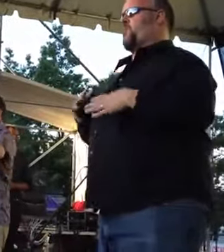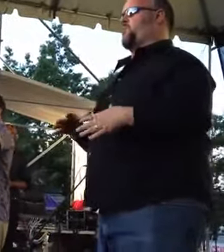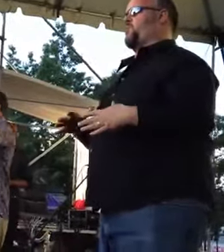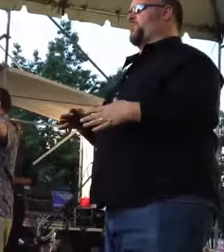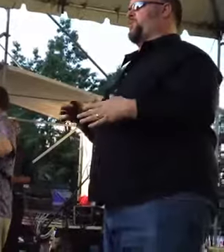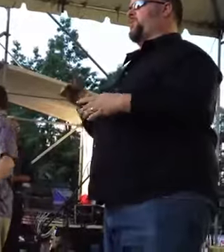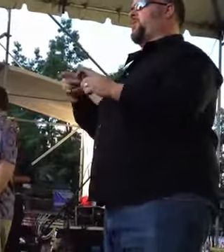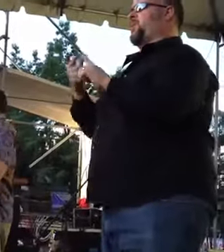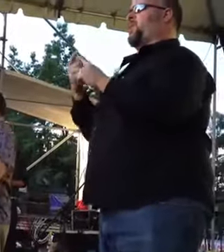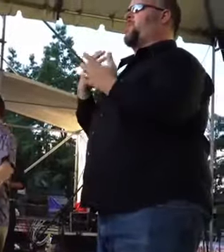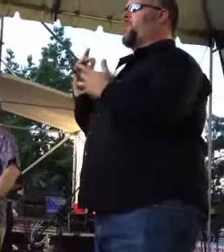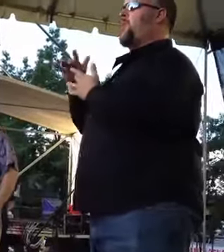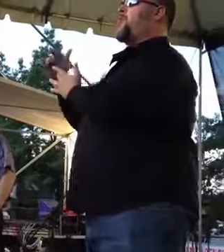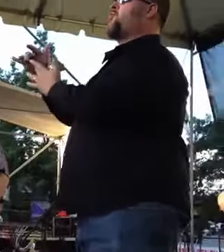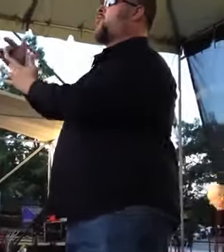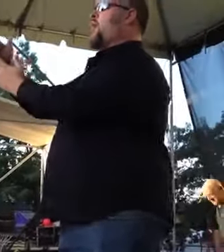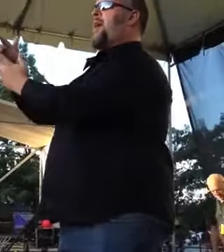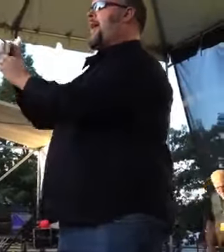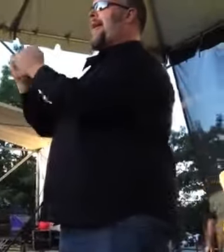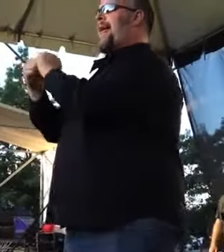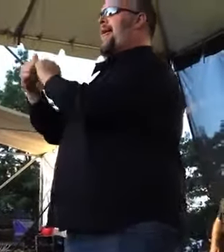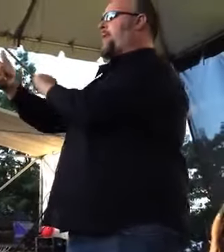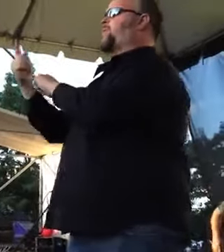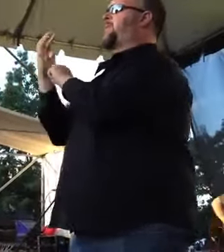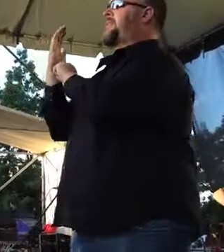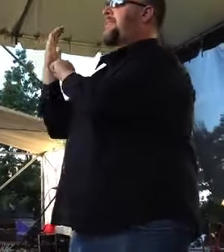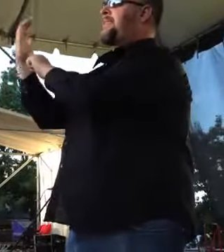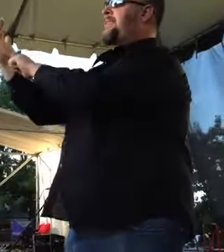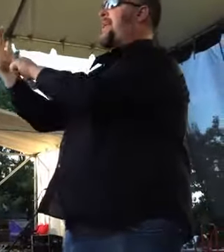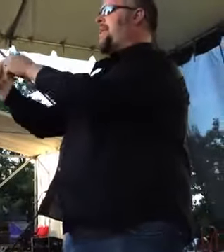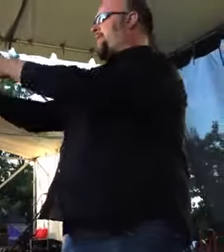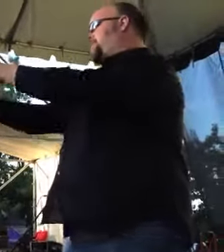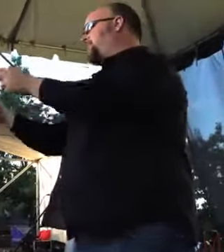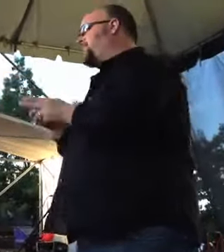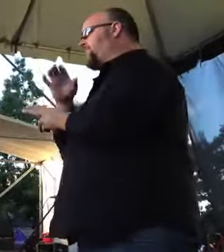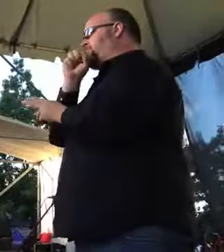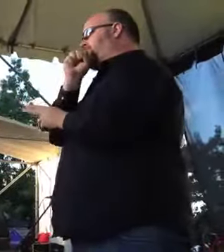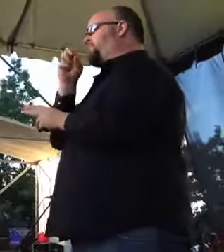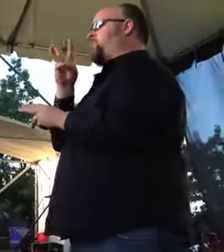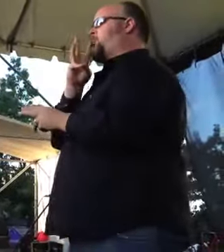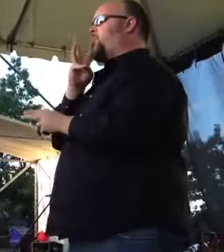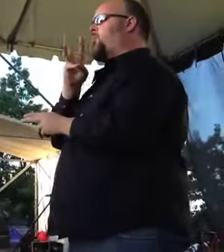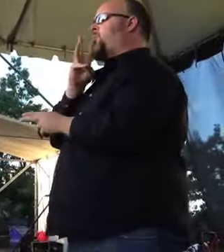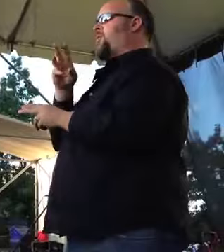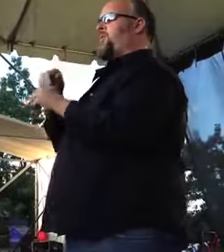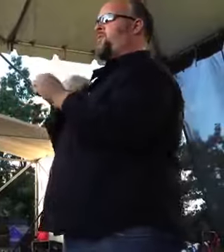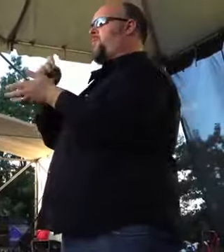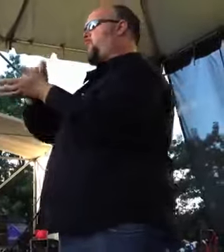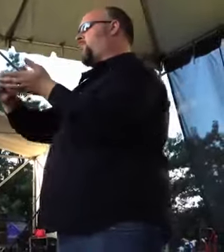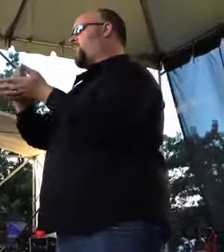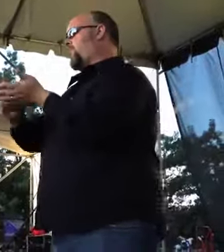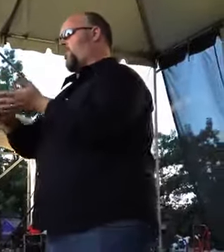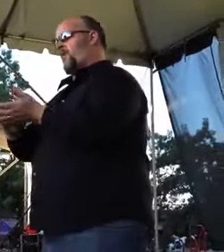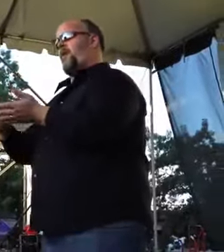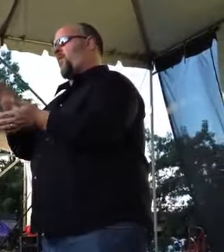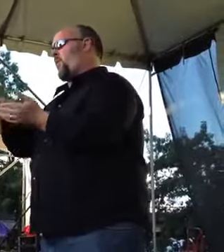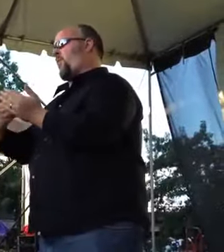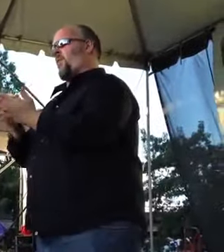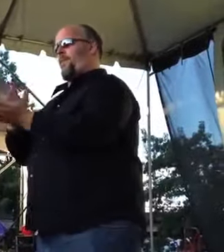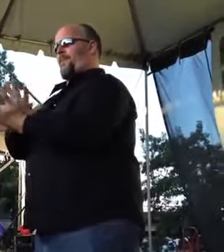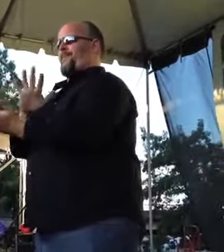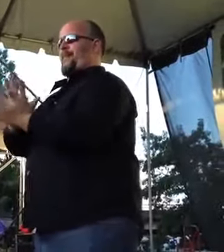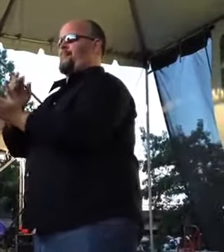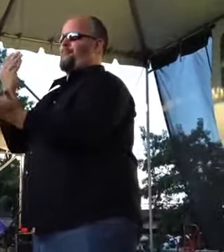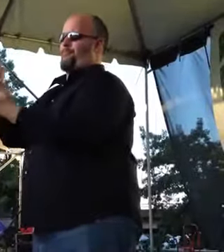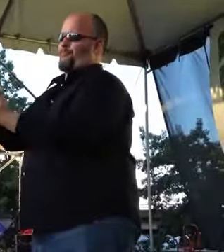wanted to travel the world and see it, it provided the sails and the caulking for the boats to do it. When we wanted to write it down, it provided the paper for that.